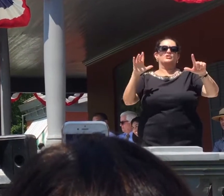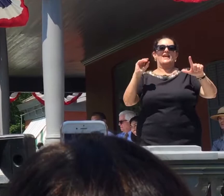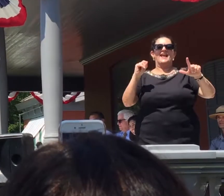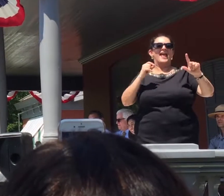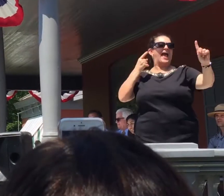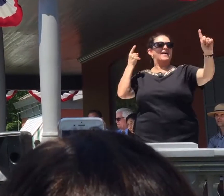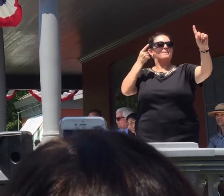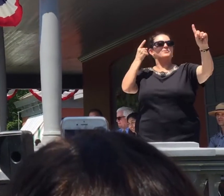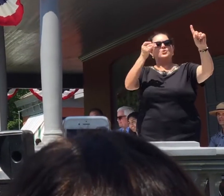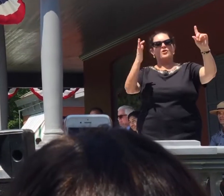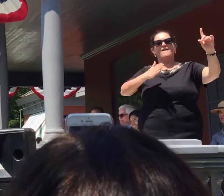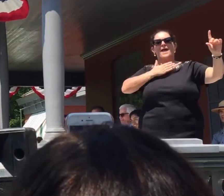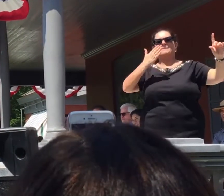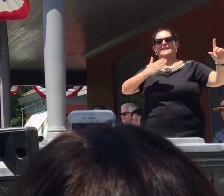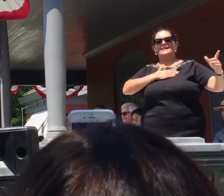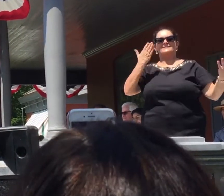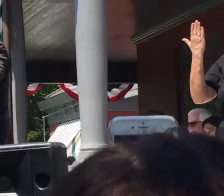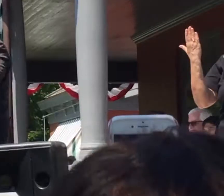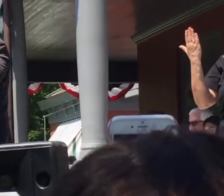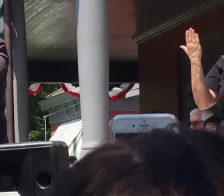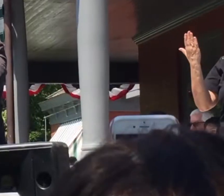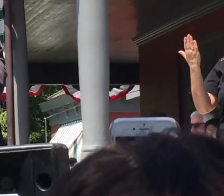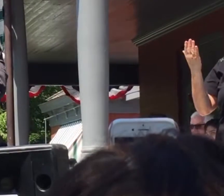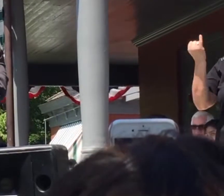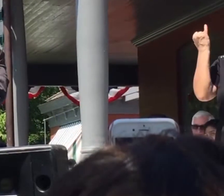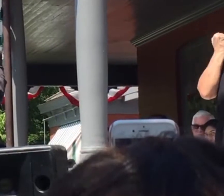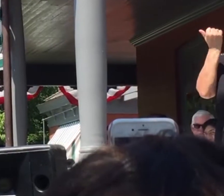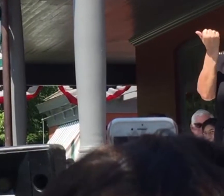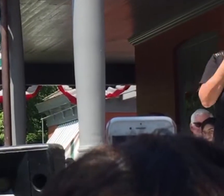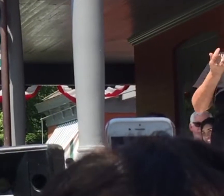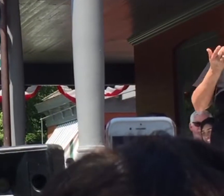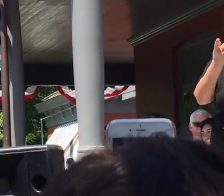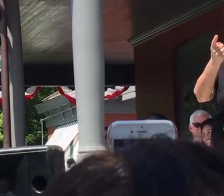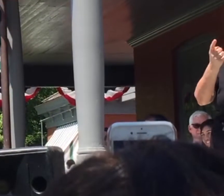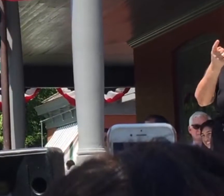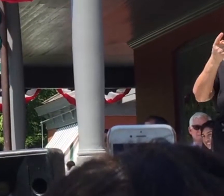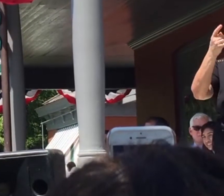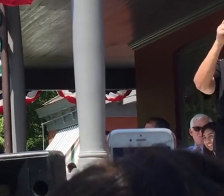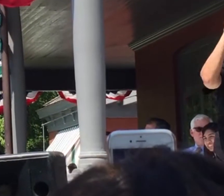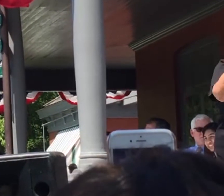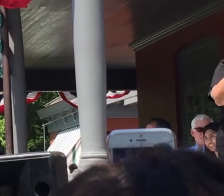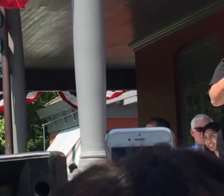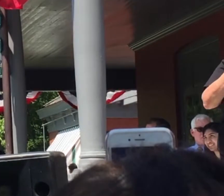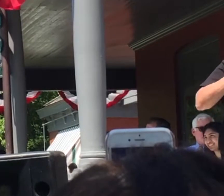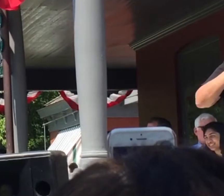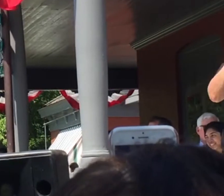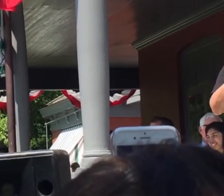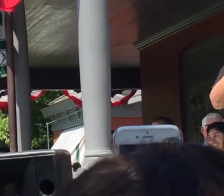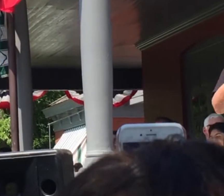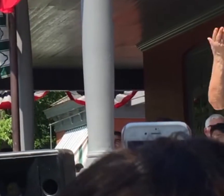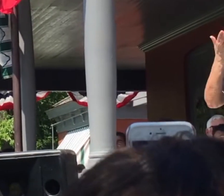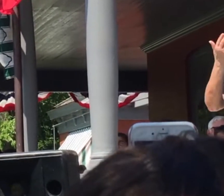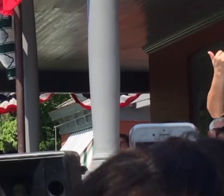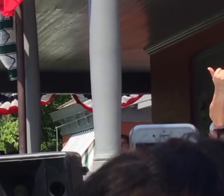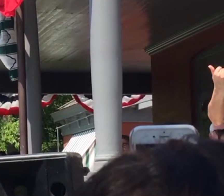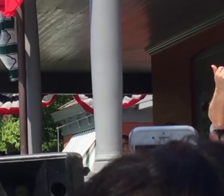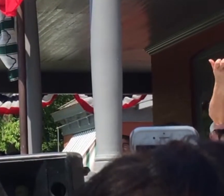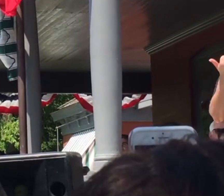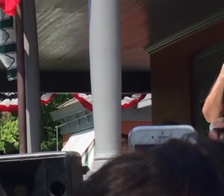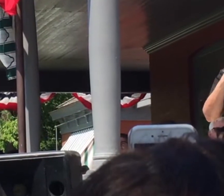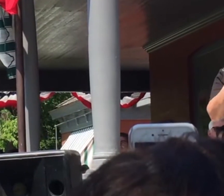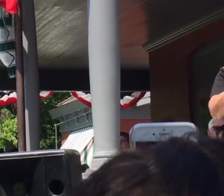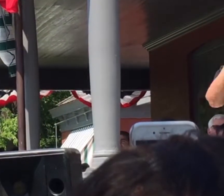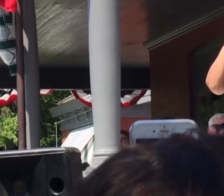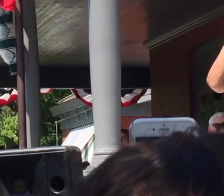and the pursuit of happiness. If there's anything that you take away from my remarks today, anything at